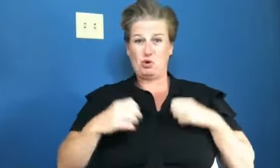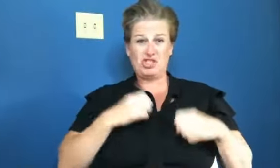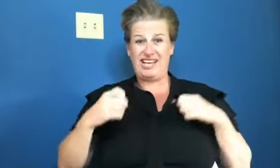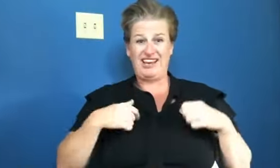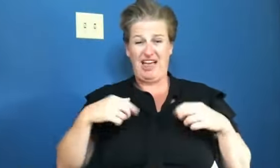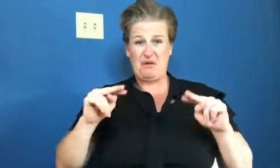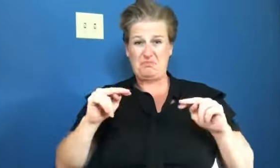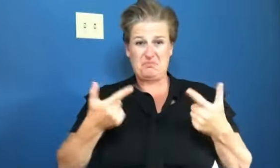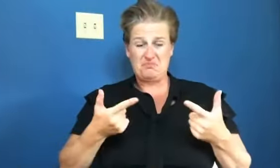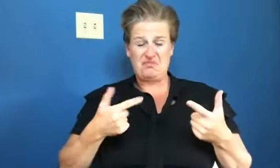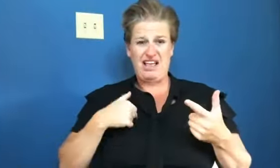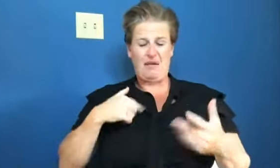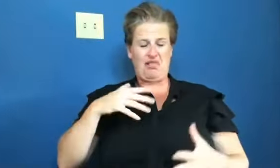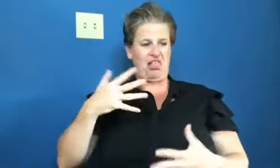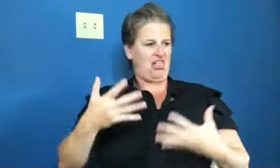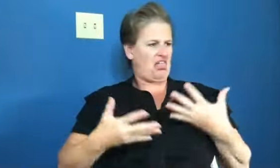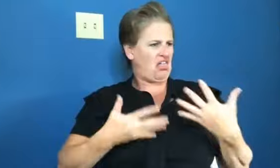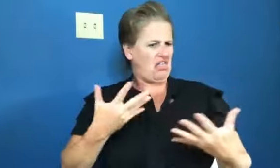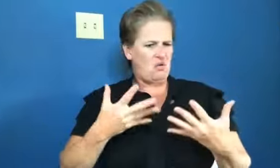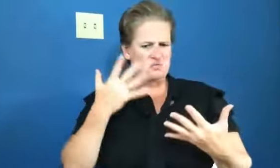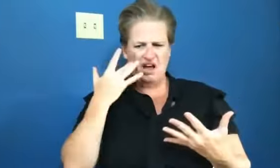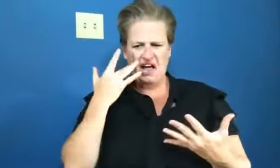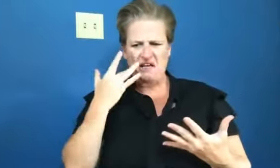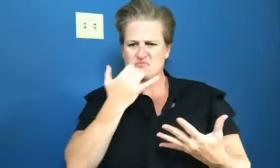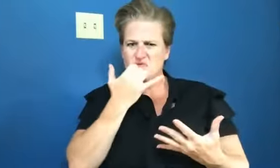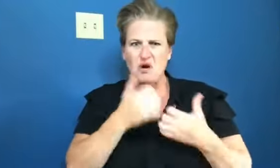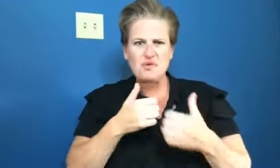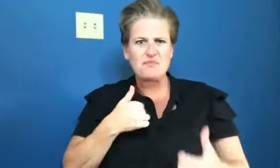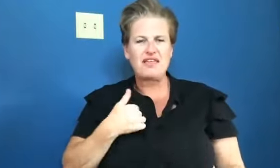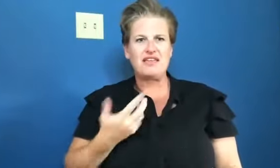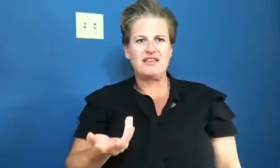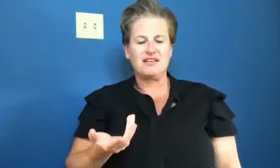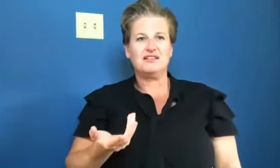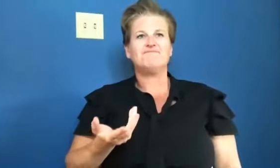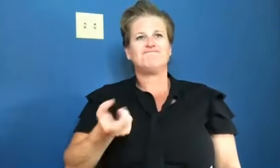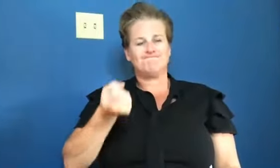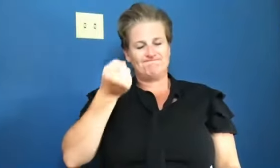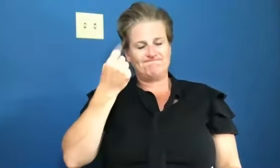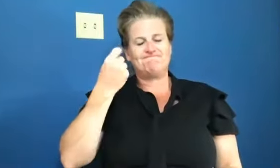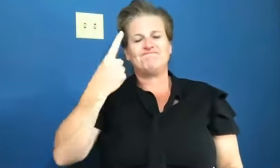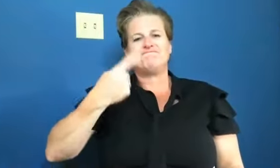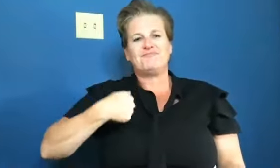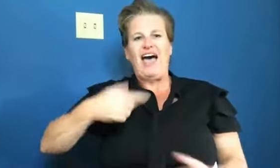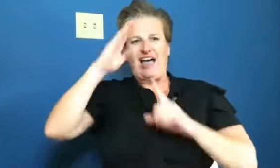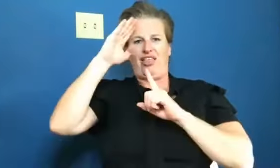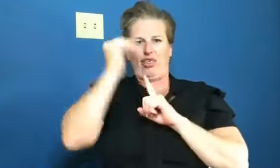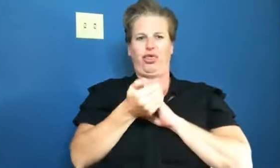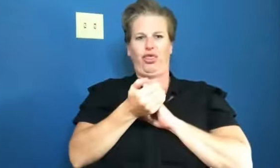had the family disease of alcoholism, that what I did, I became an actor playing a part, living a double life, page 73 in the Big